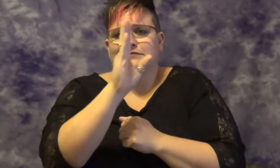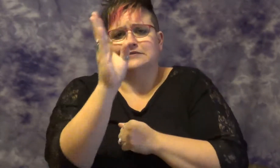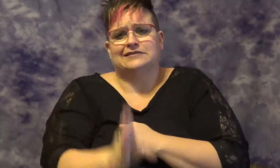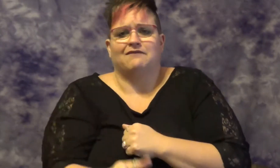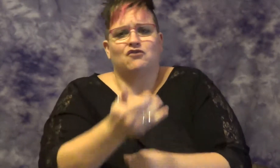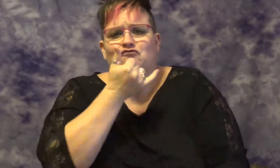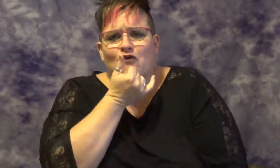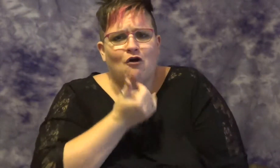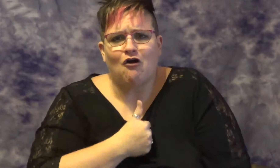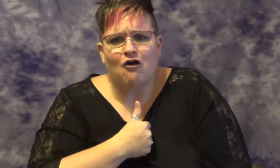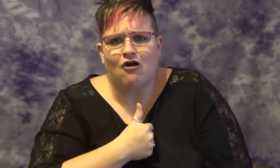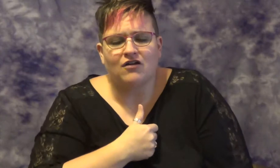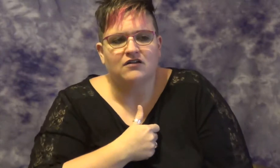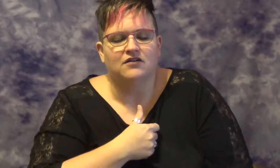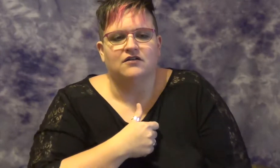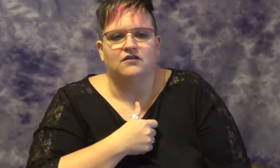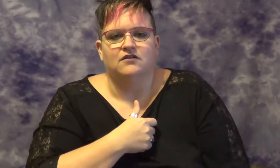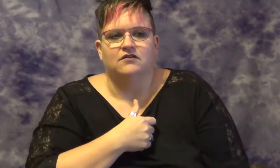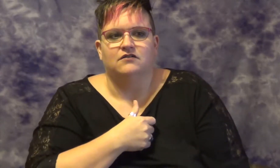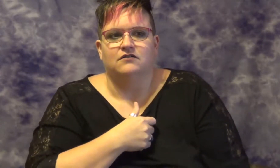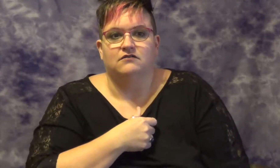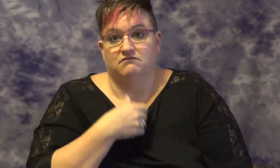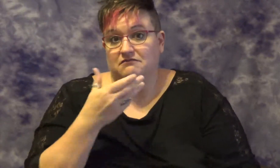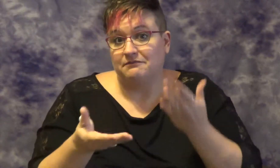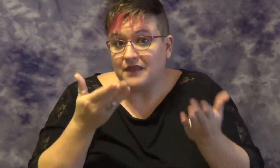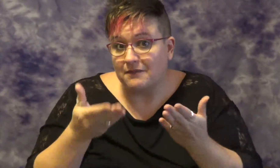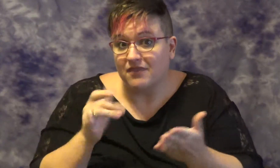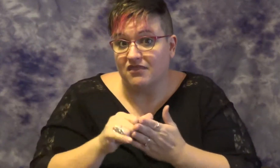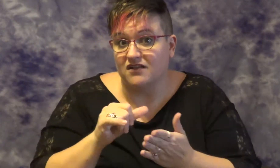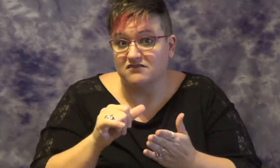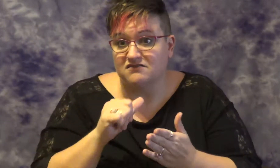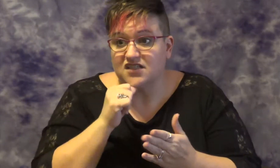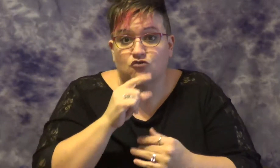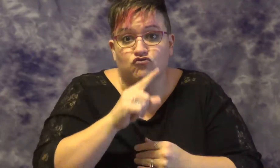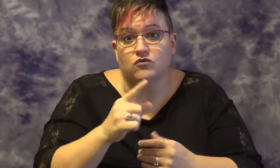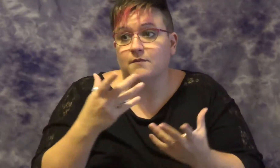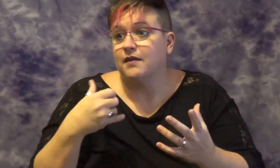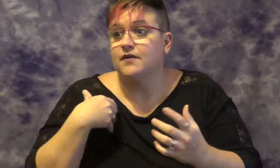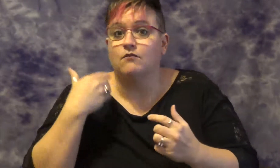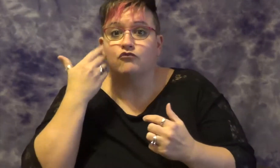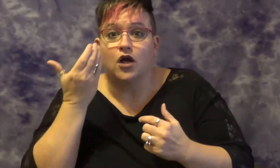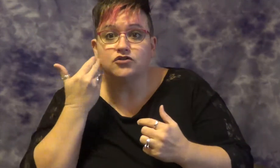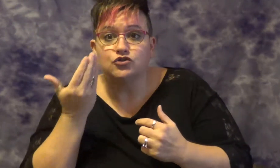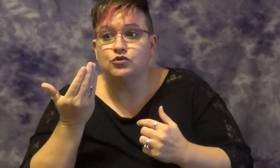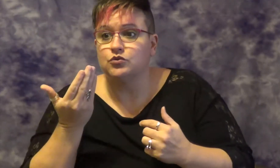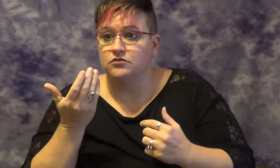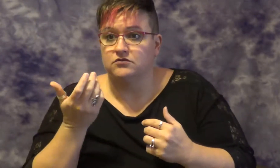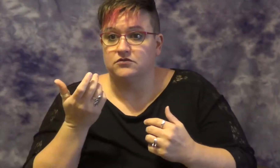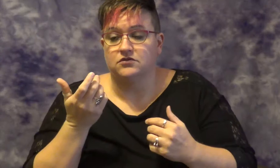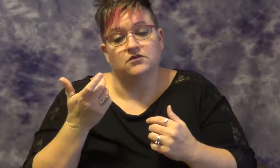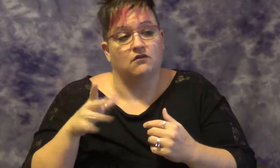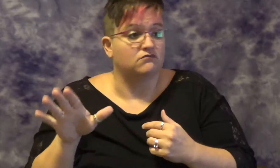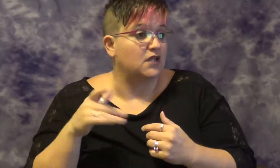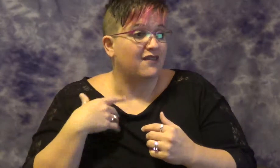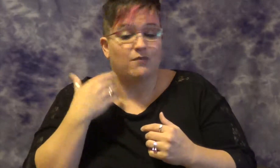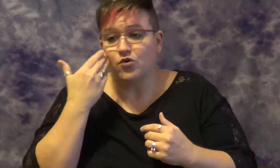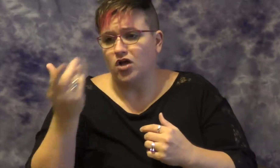information. Or if you said something like "love is never wrong," okay, maybe that's true. Well, maybe it's a